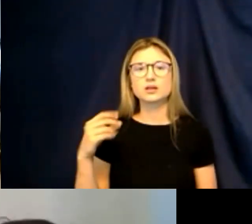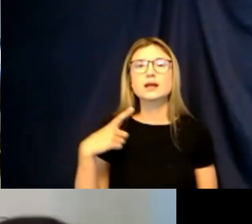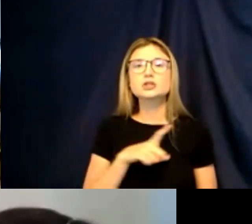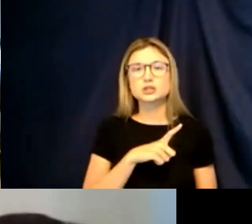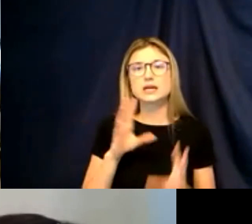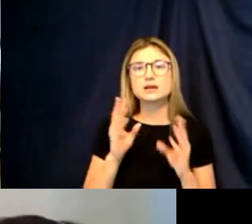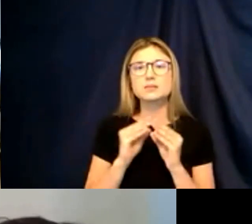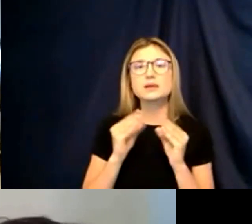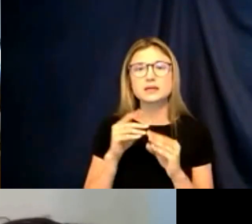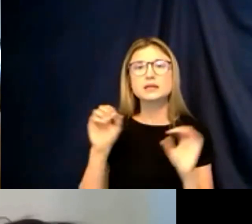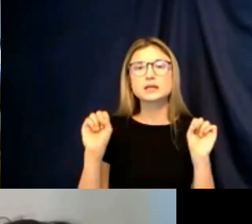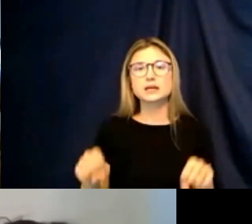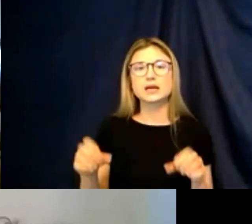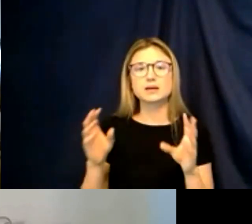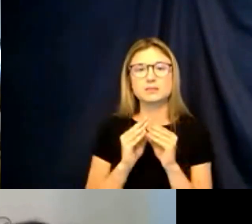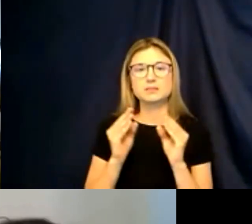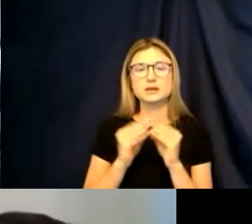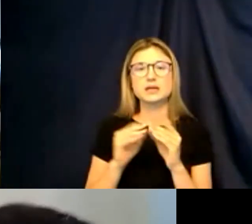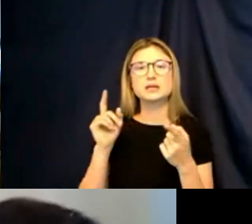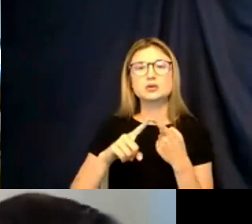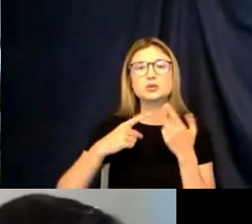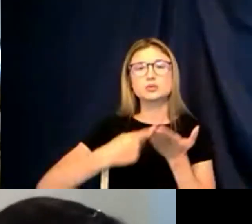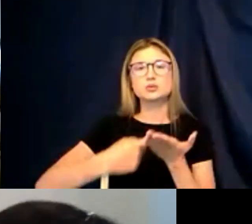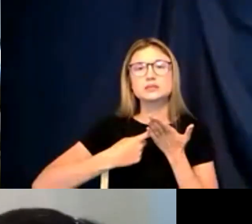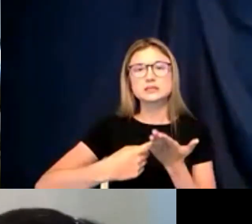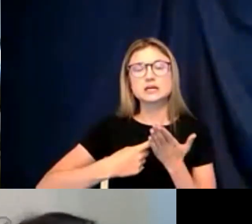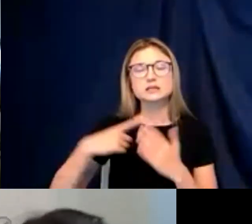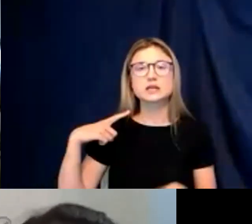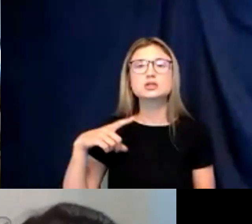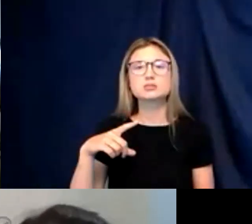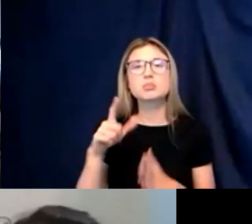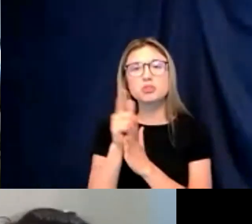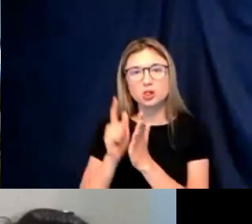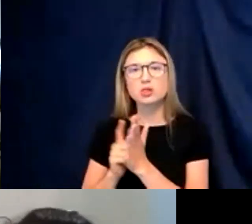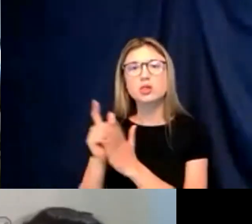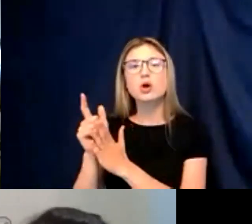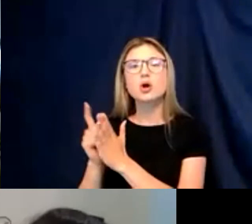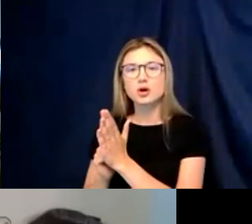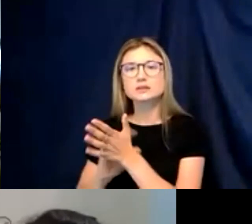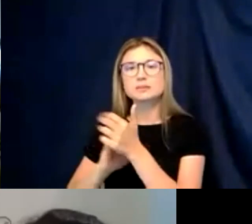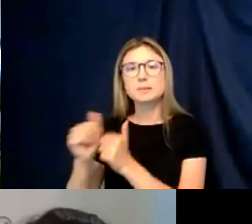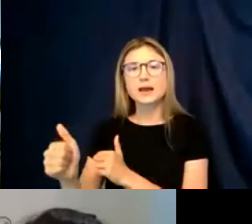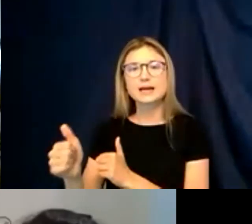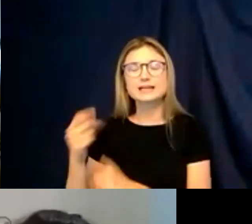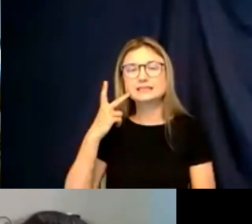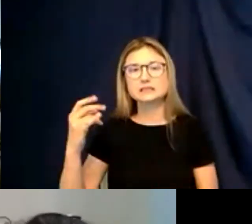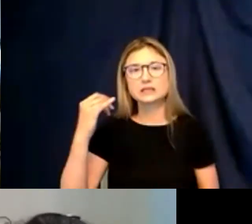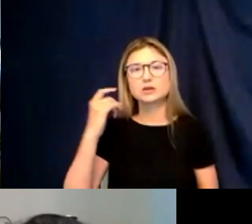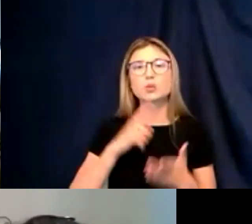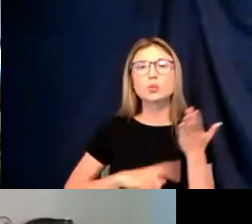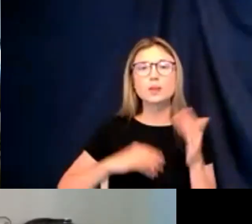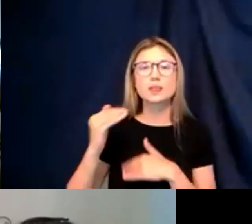meetings, y'all can meet to discuss the legislation that has been passed and see what the